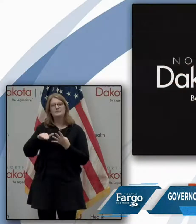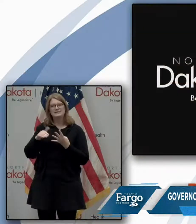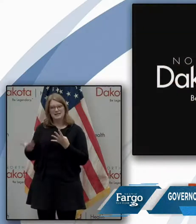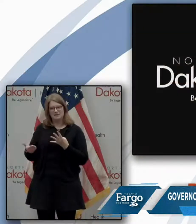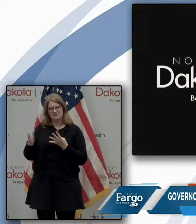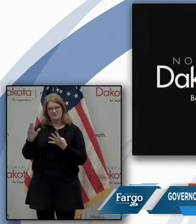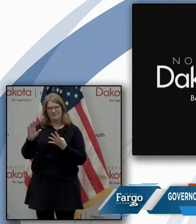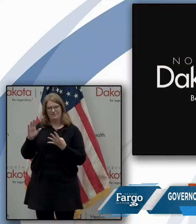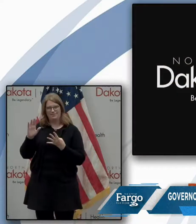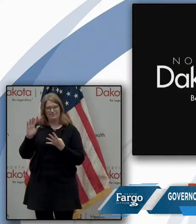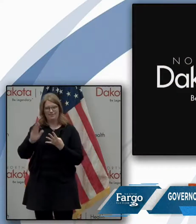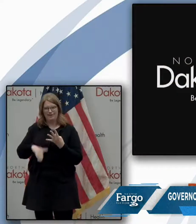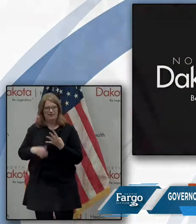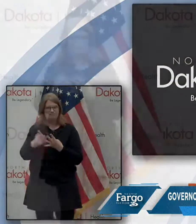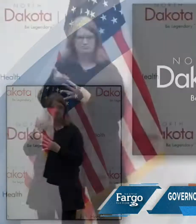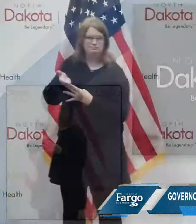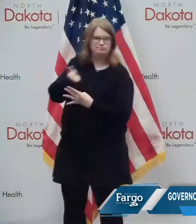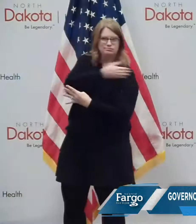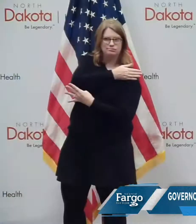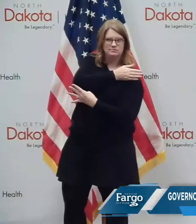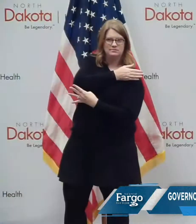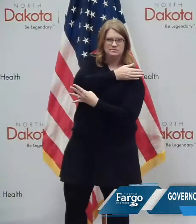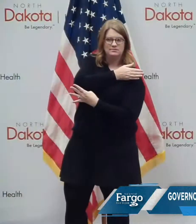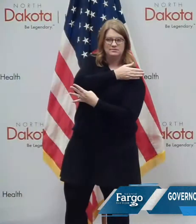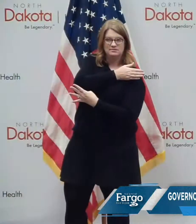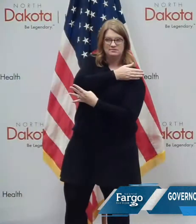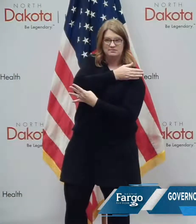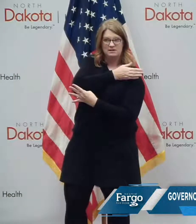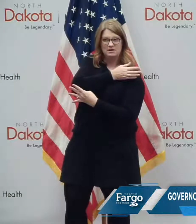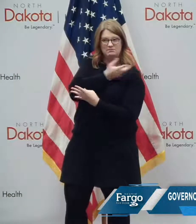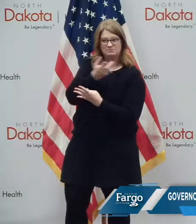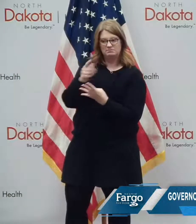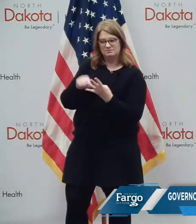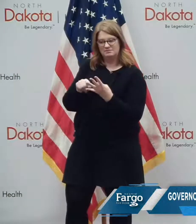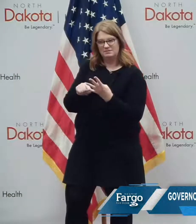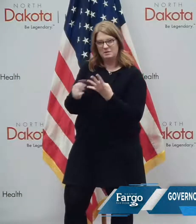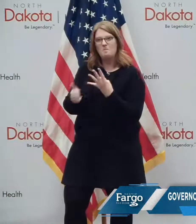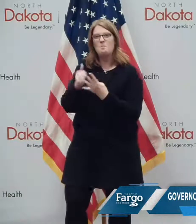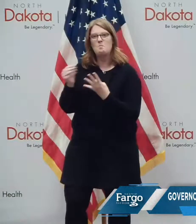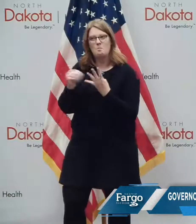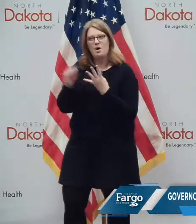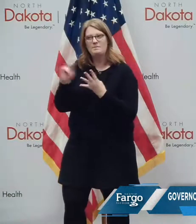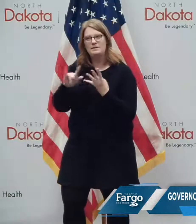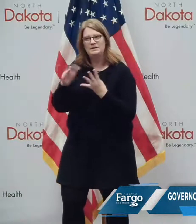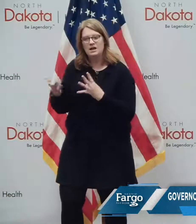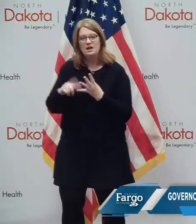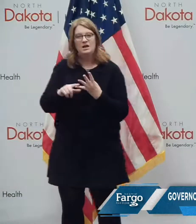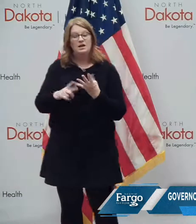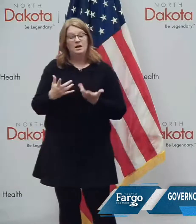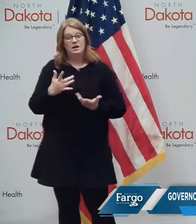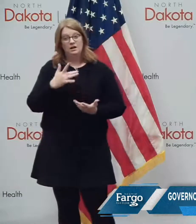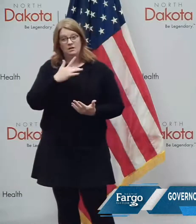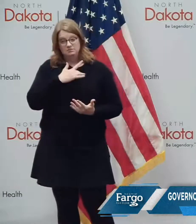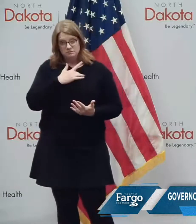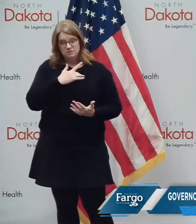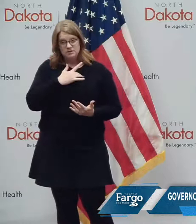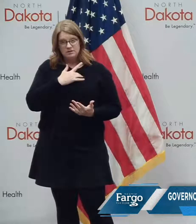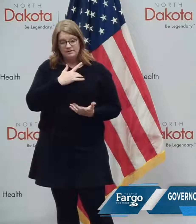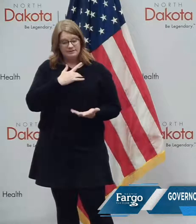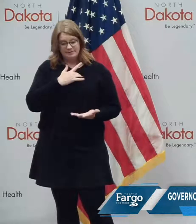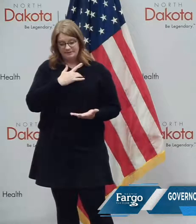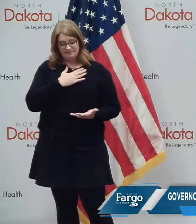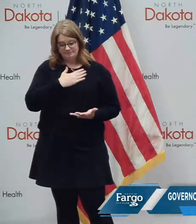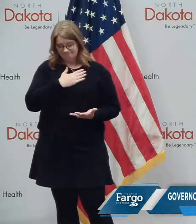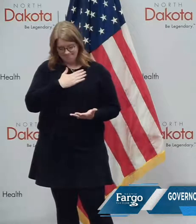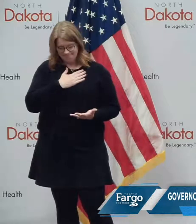say this again with a sense of heartfelt loss, and because while this